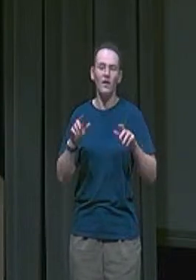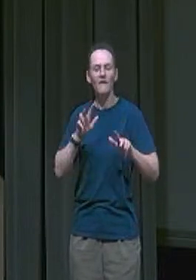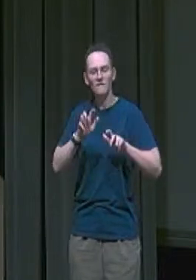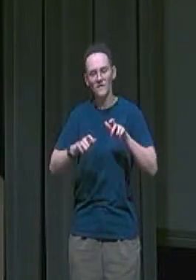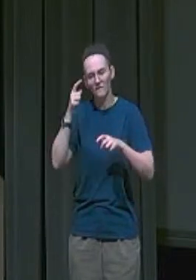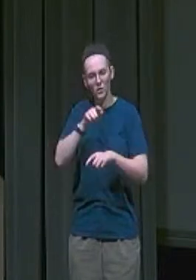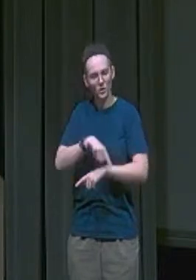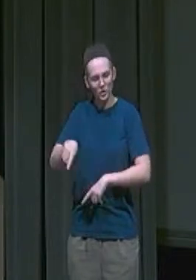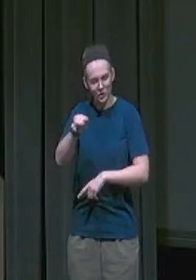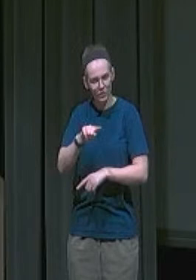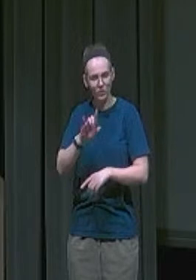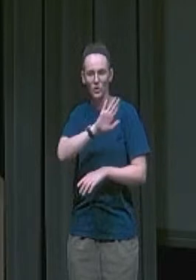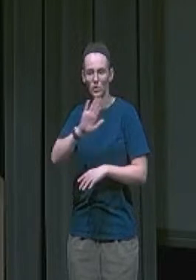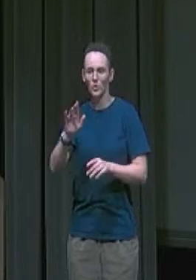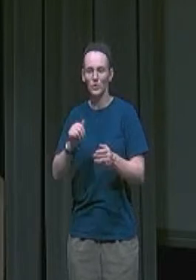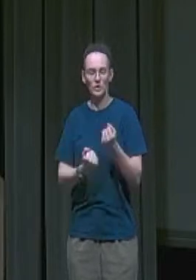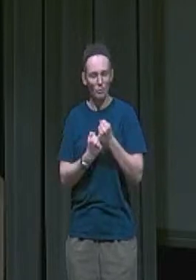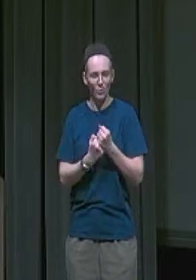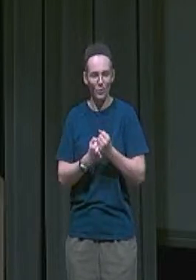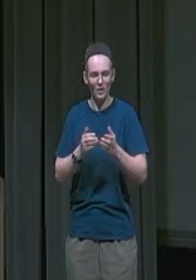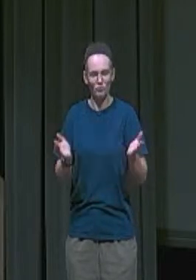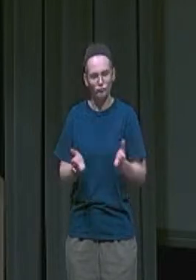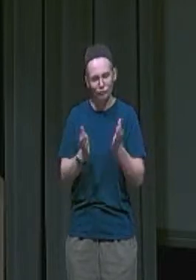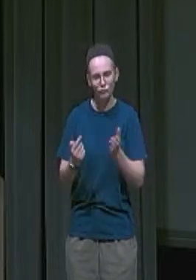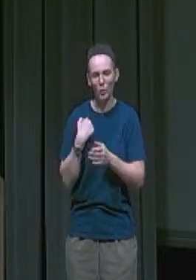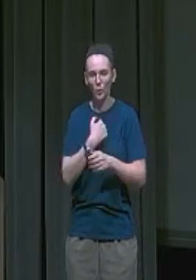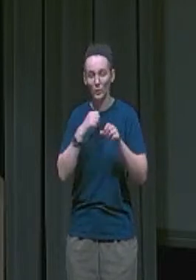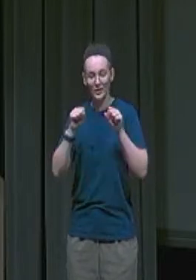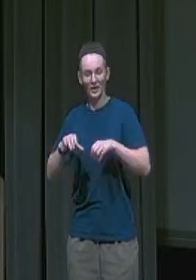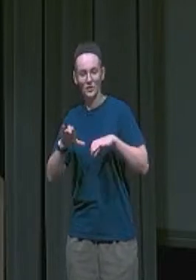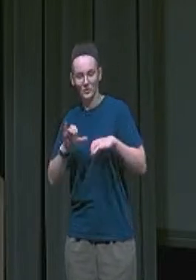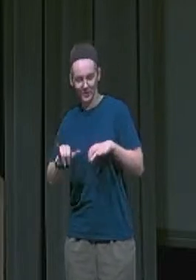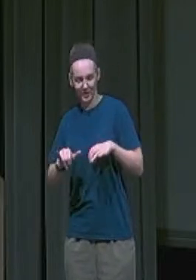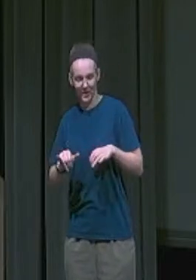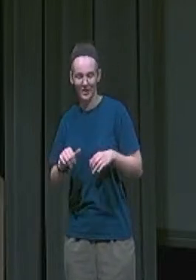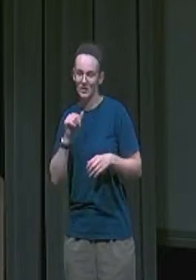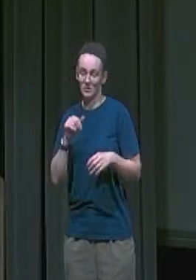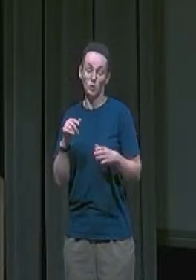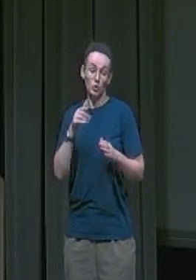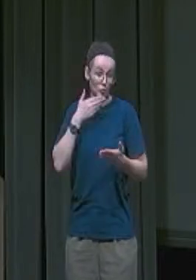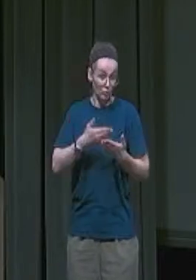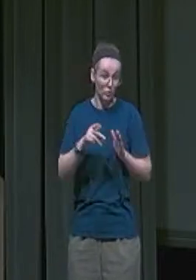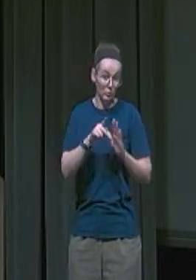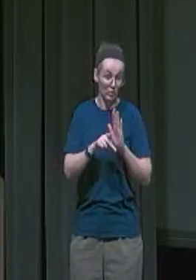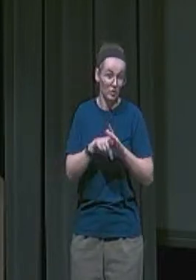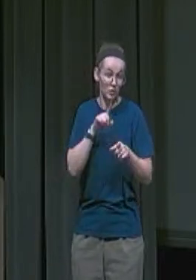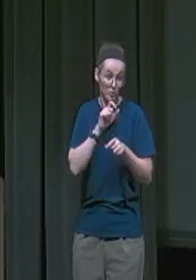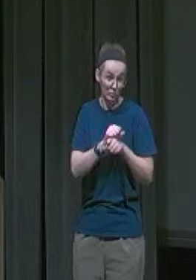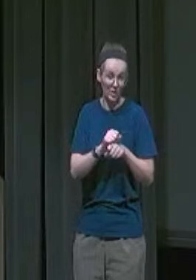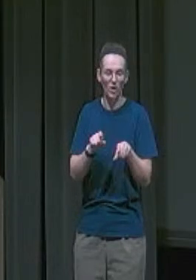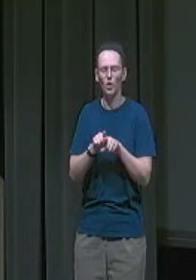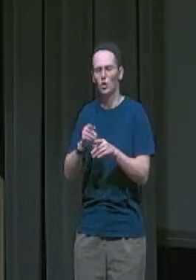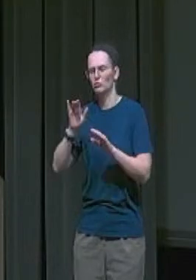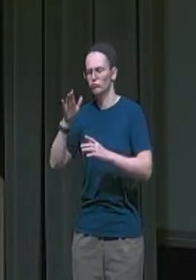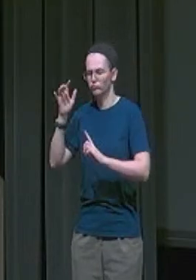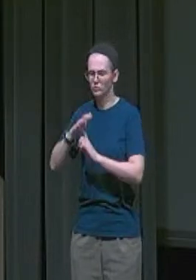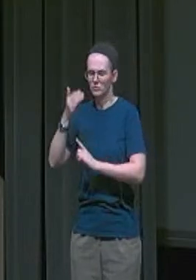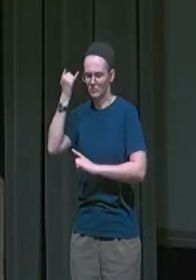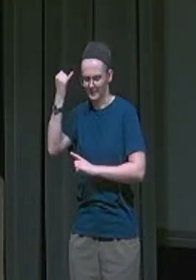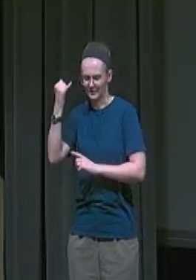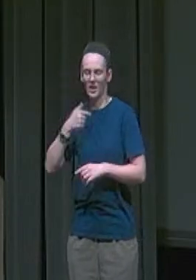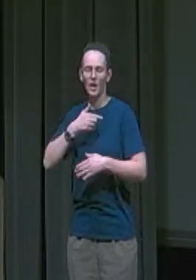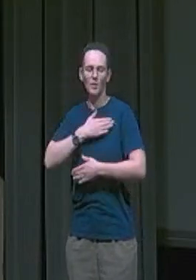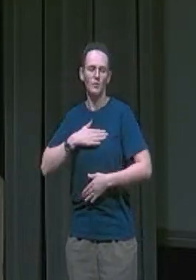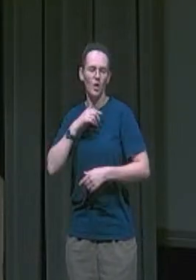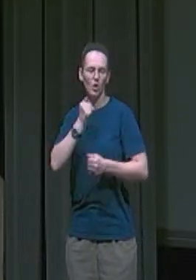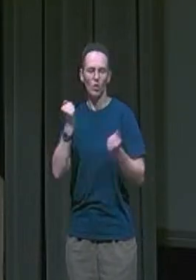support and you pushing all of us to be able to do this, because not only is it a good policy, it's also a great idea. So I appreciate